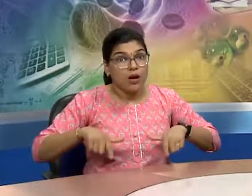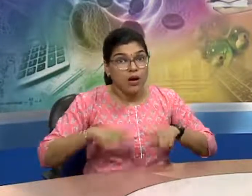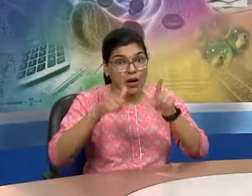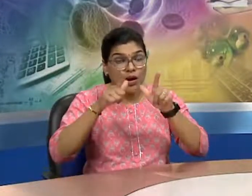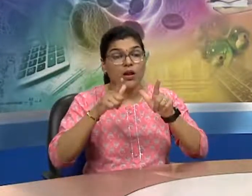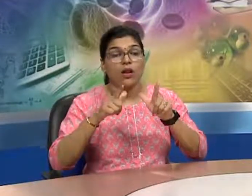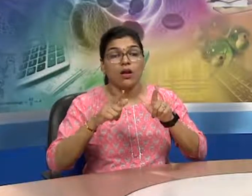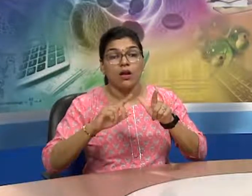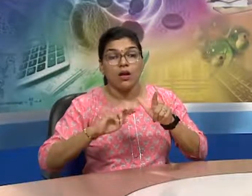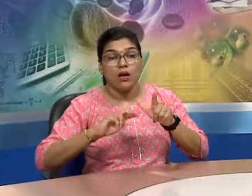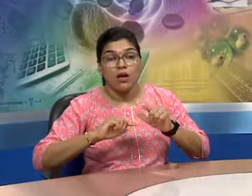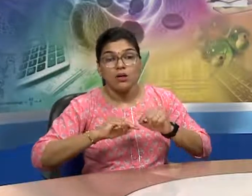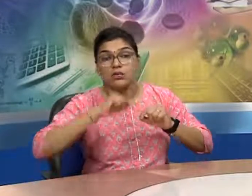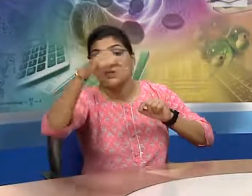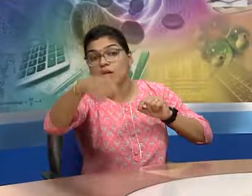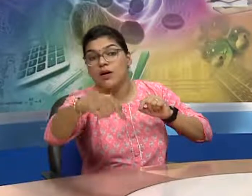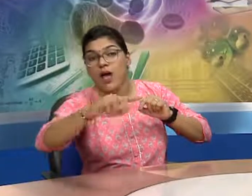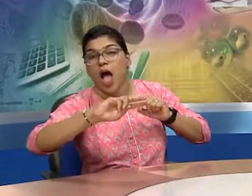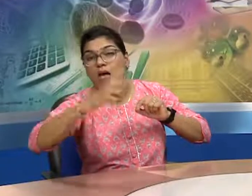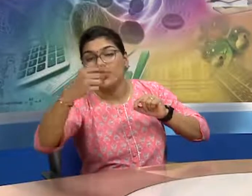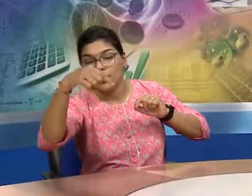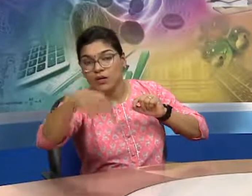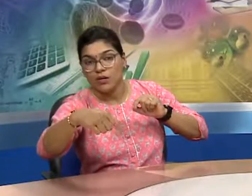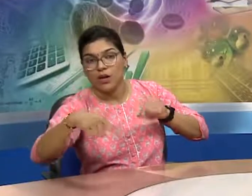Biome here refers to basically the